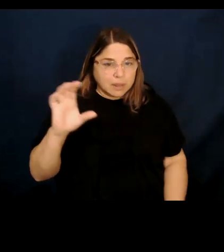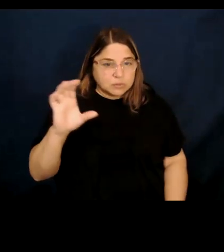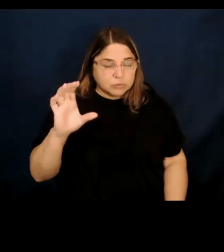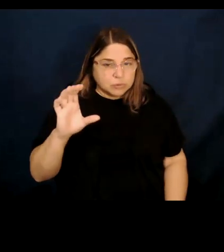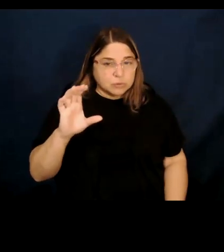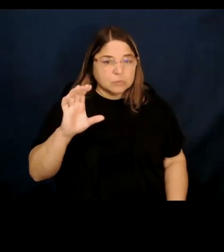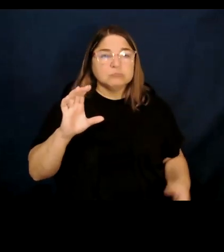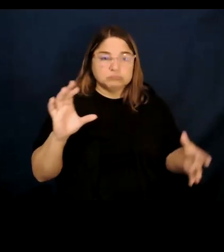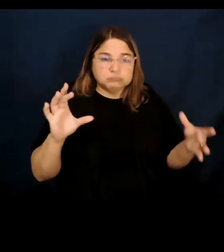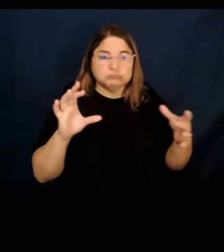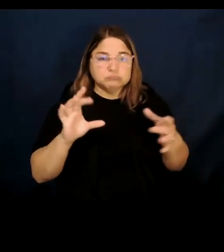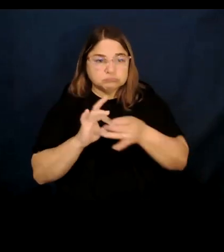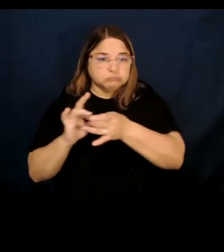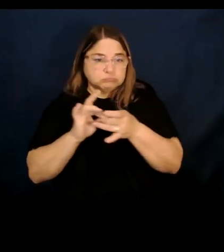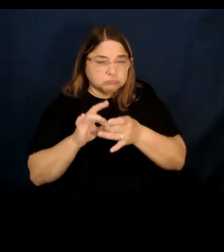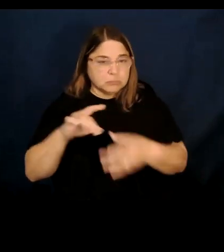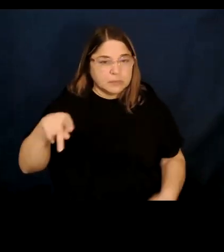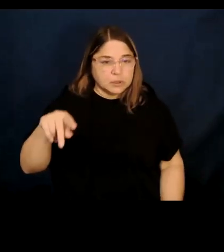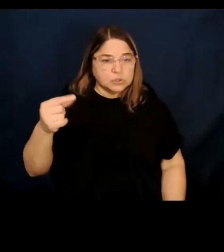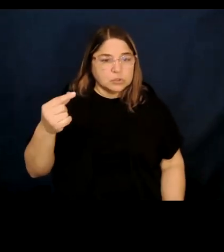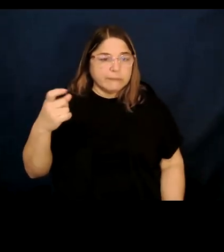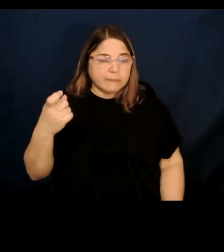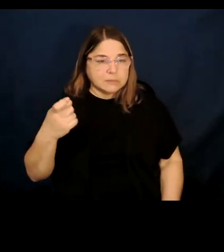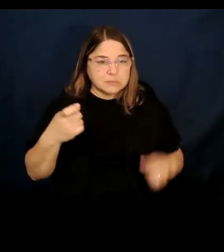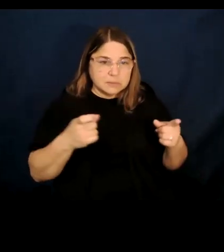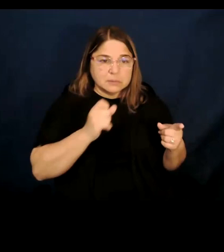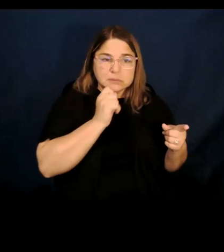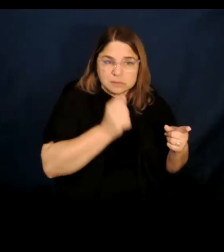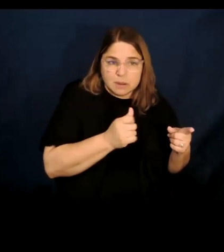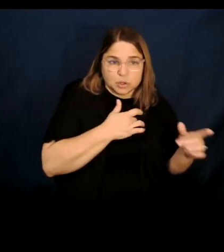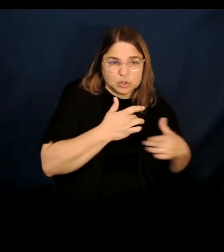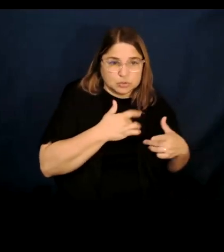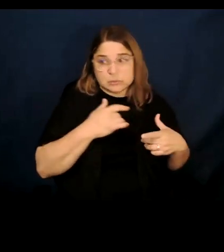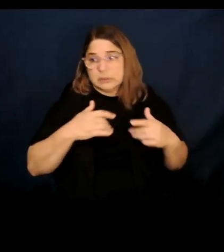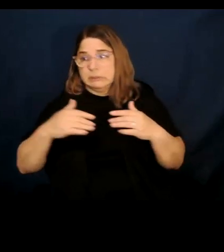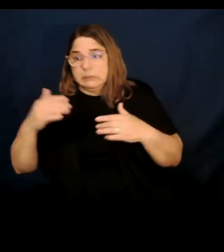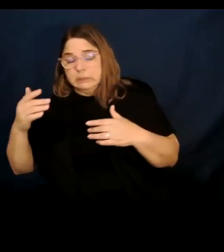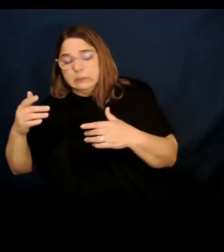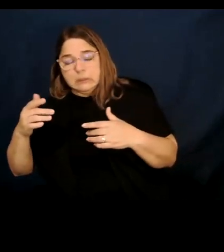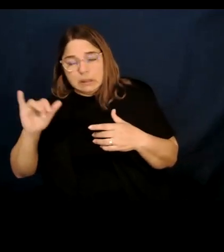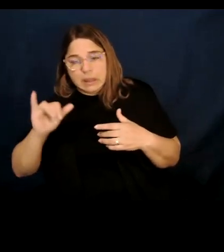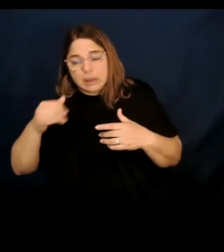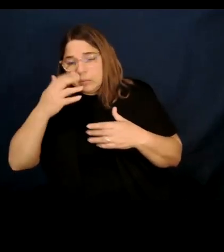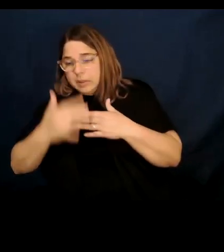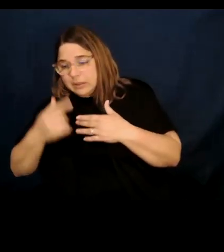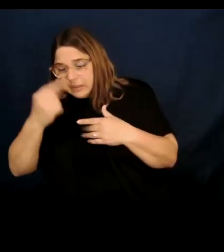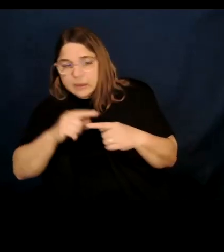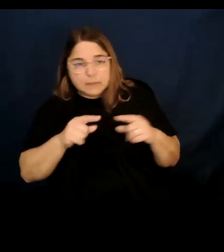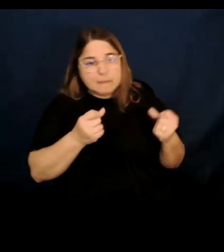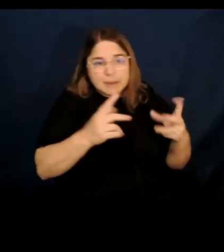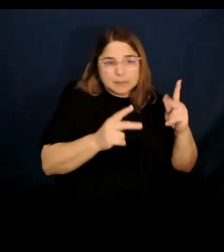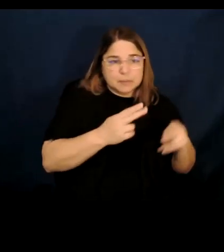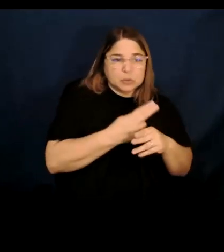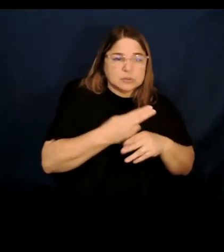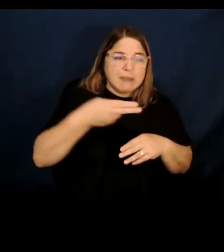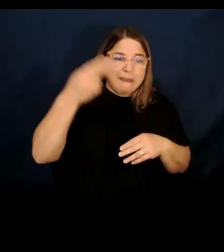relevance. And while a statin isn't as necessarily concerning as a blood thinner, many people use them every day to prevent high cholesterol from having an